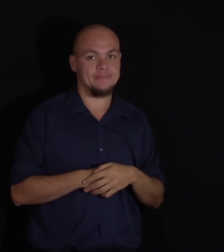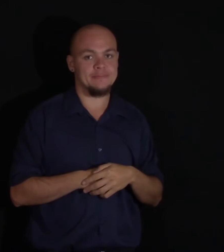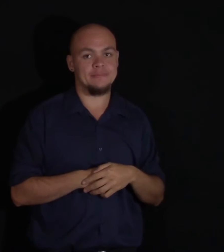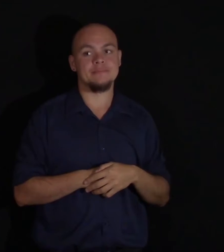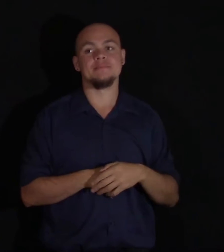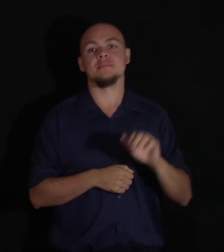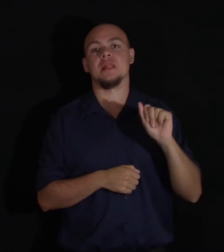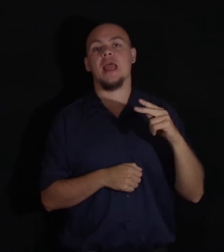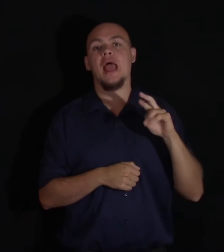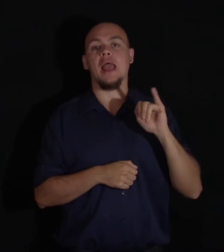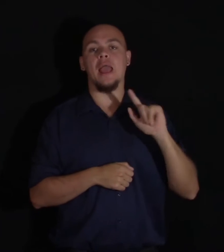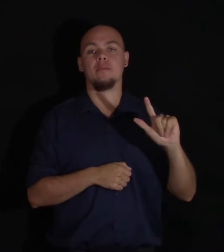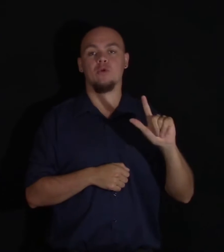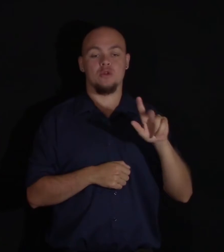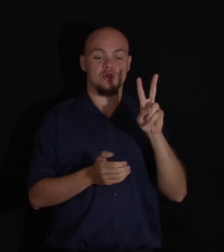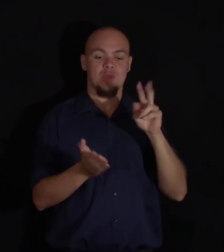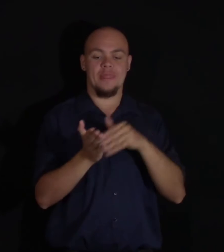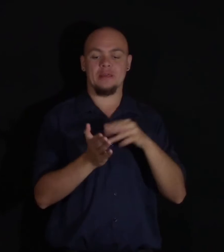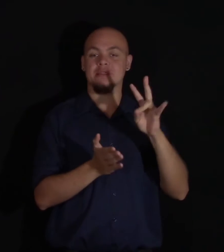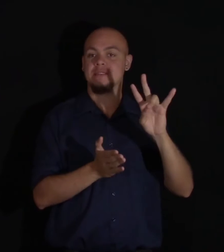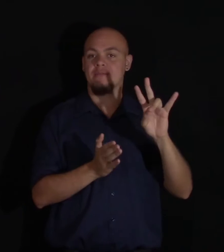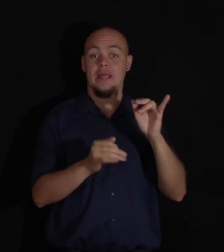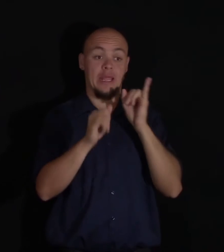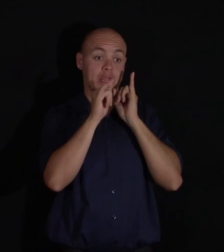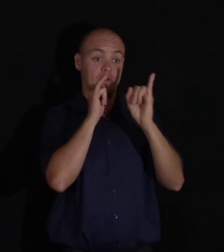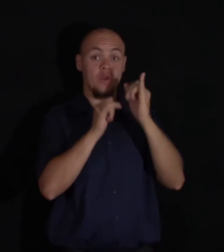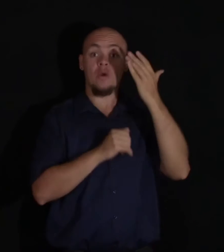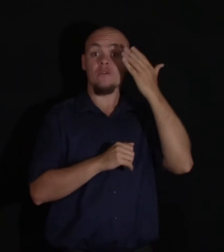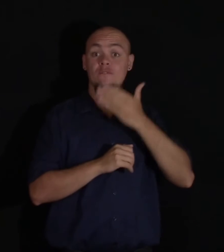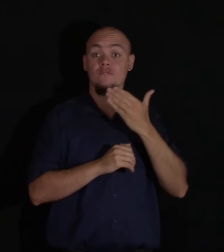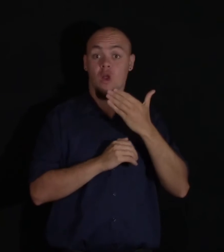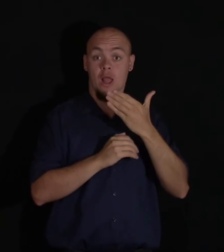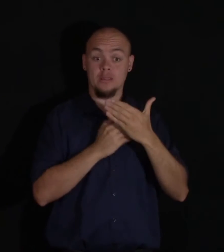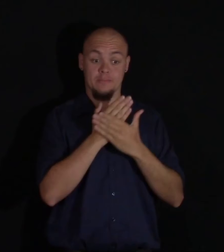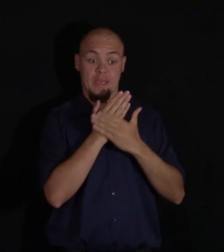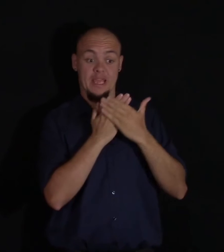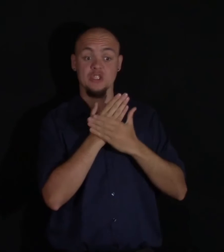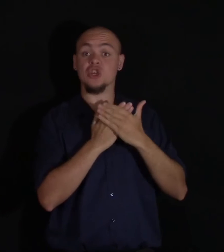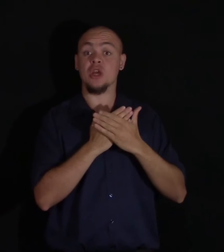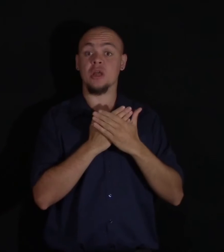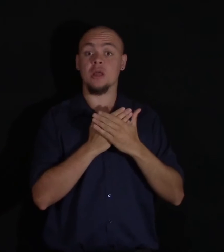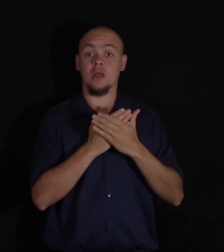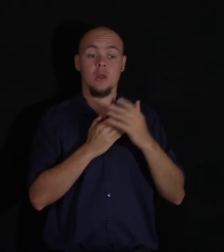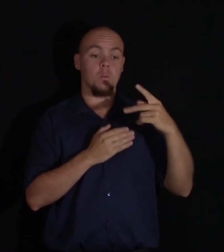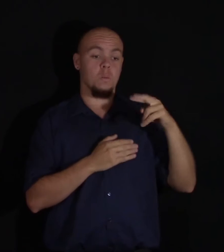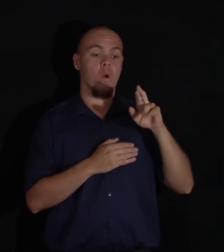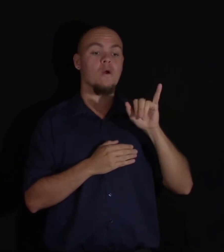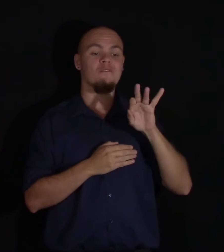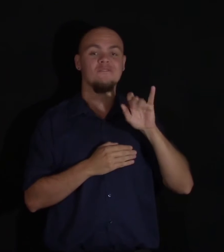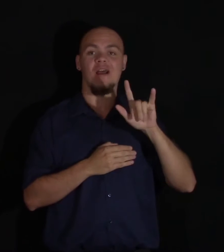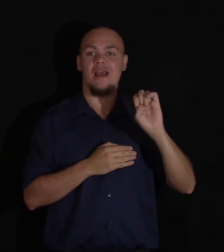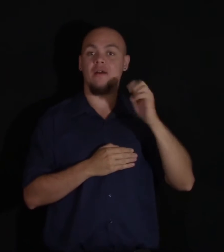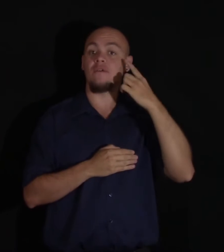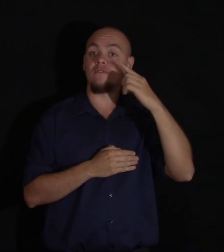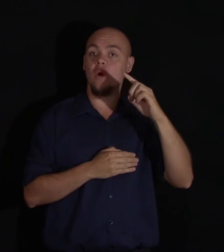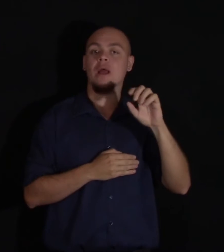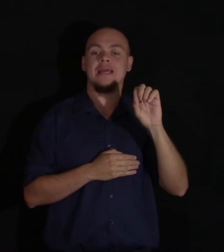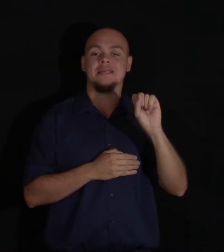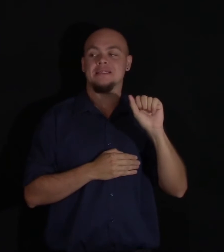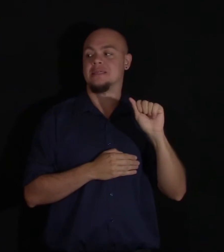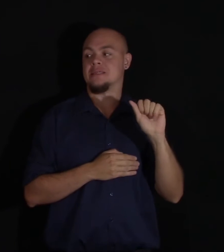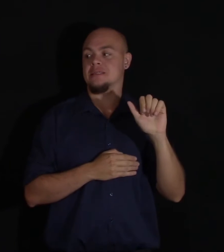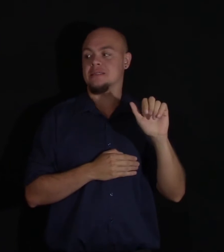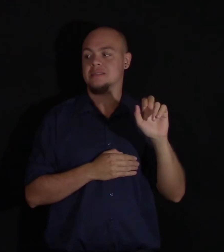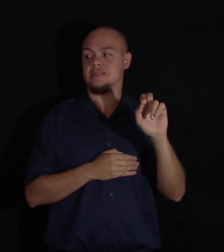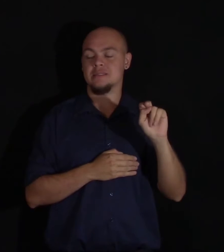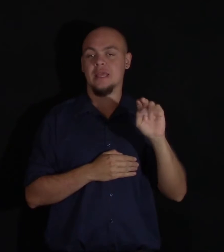April 2007, I'm being interviewed for a front page cover profile in the San Jose Mercury News, the newspaper of Silicon